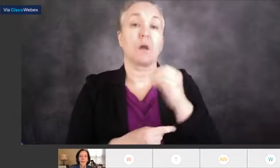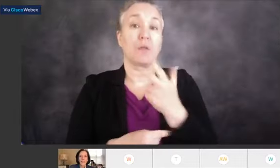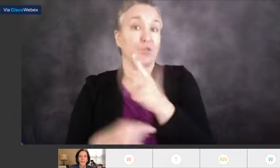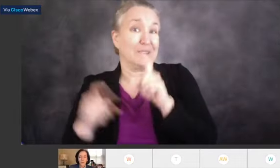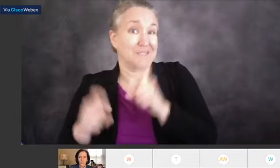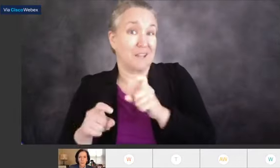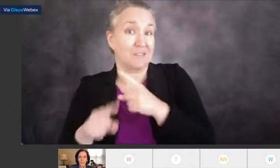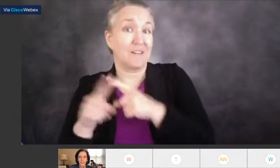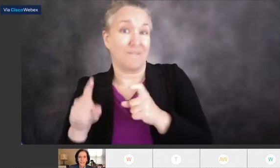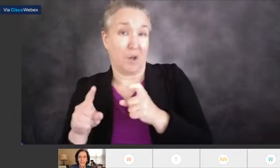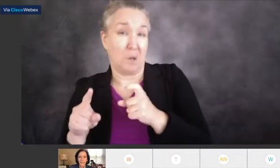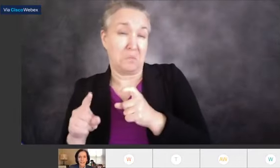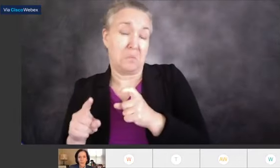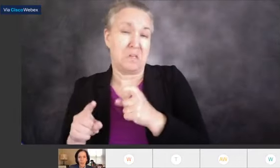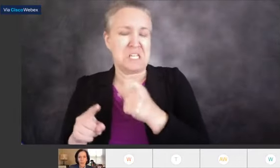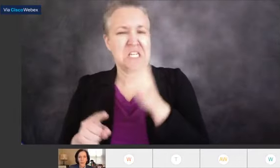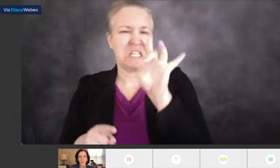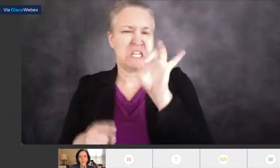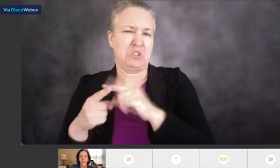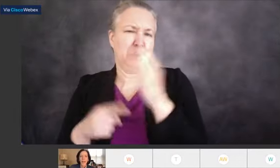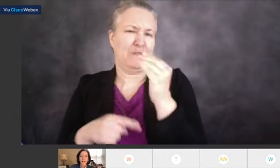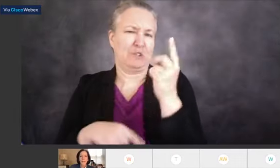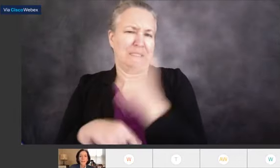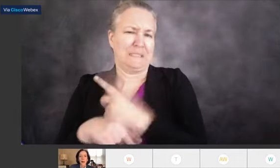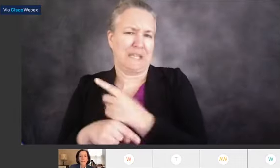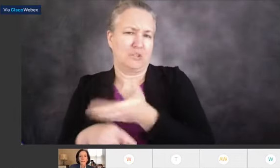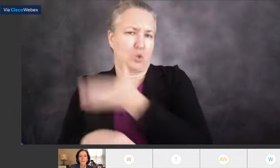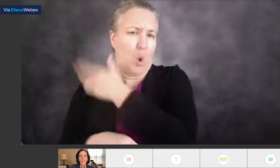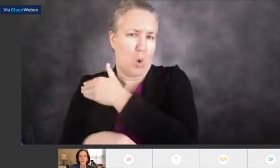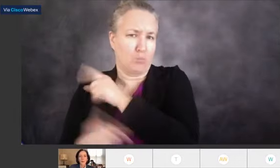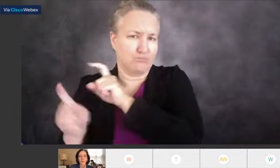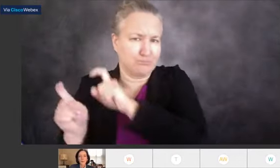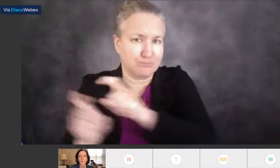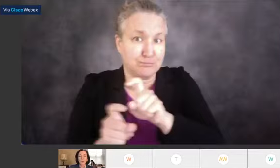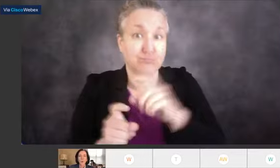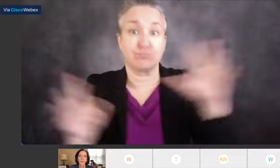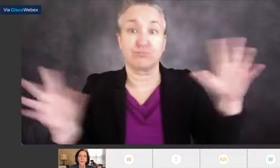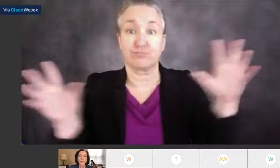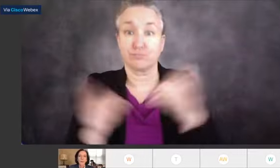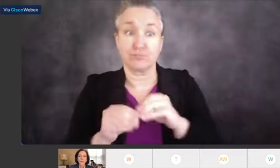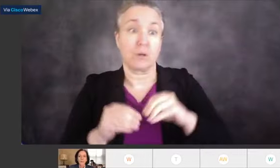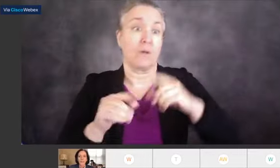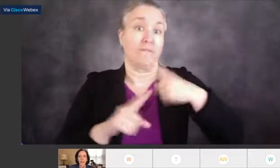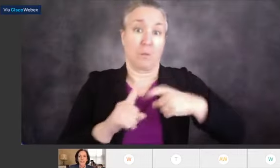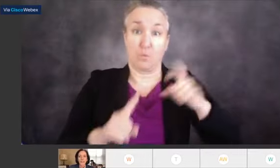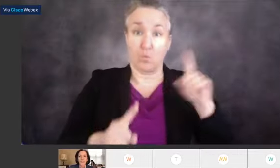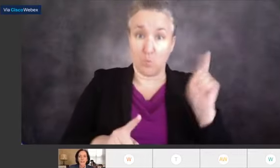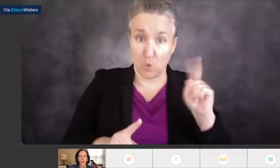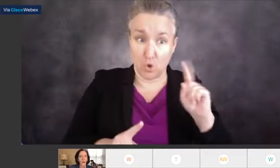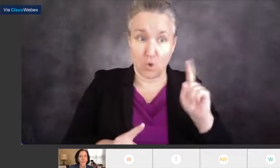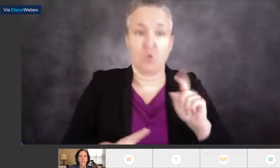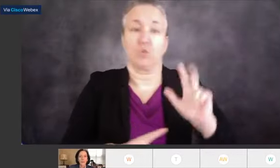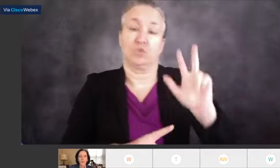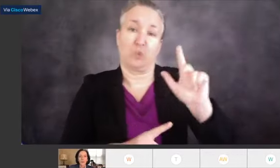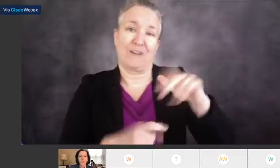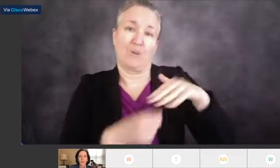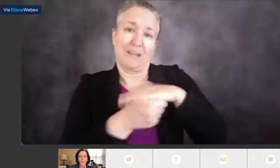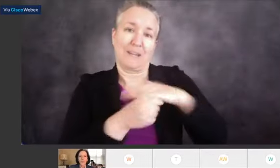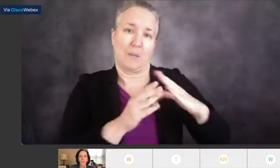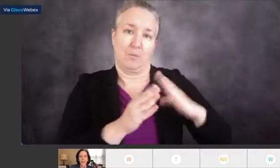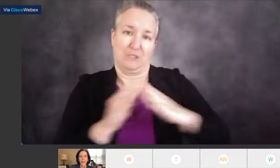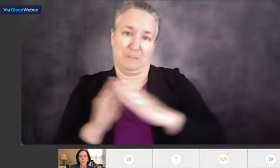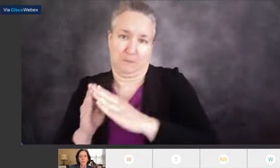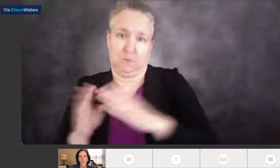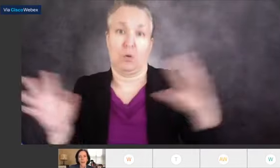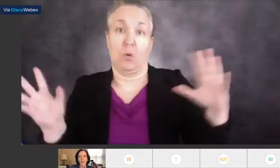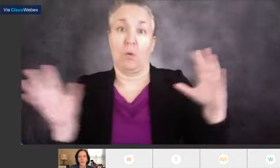are from 8 to 14 days ago. These positive individuals are from 23 municipalities. All 62